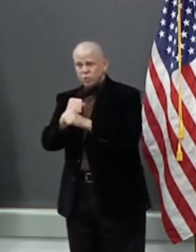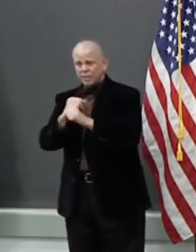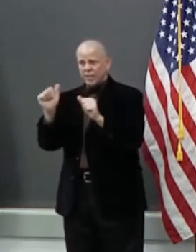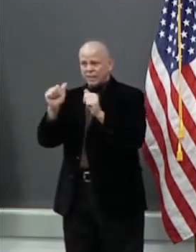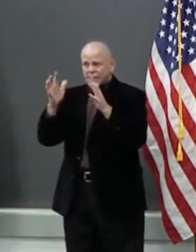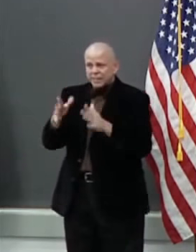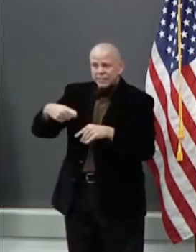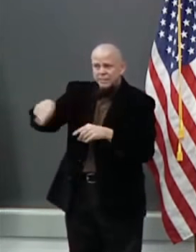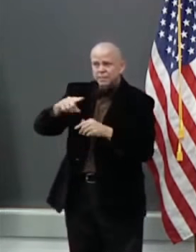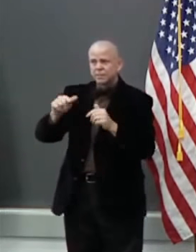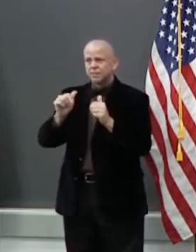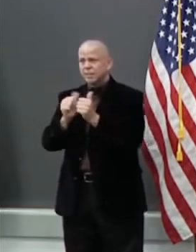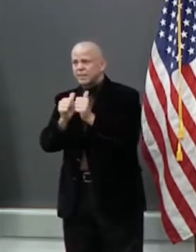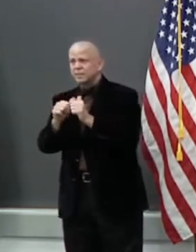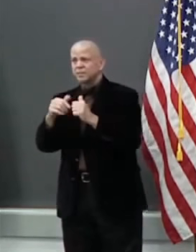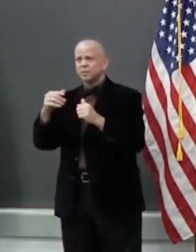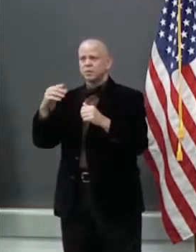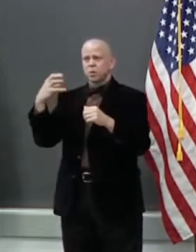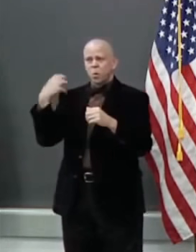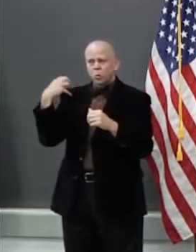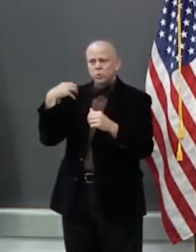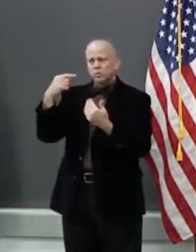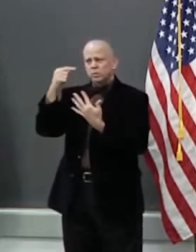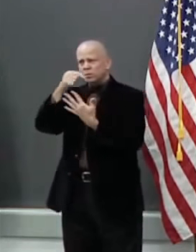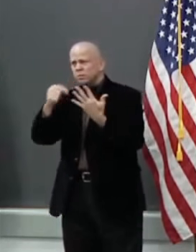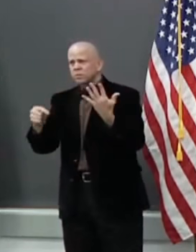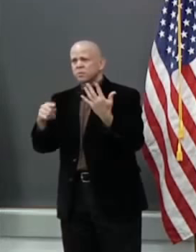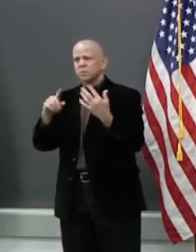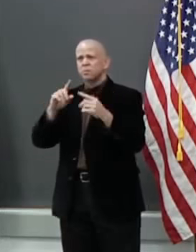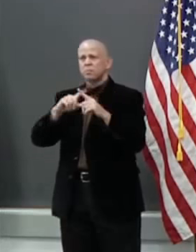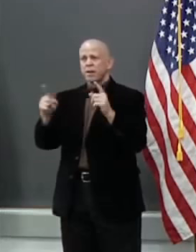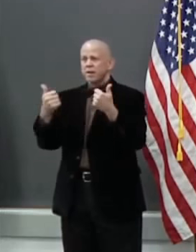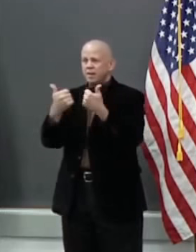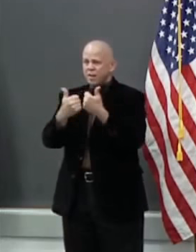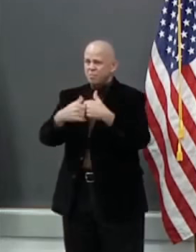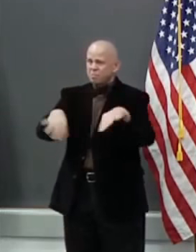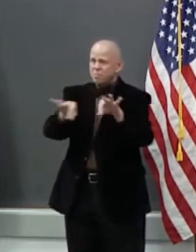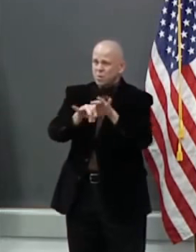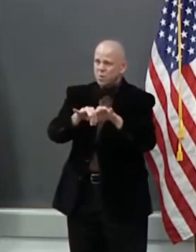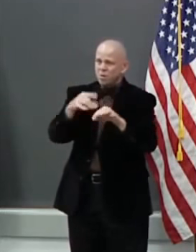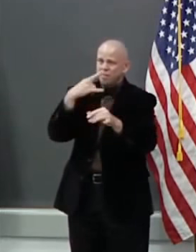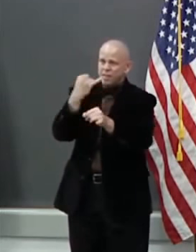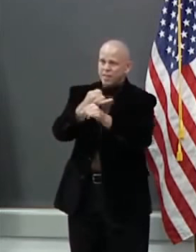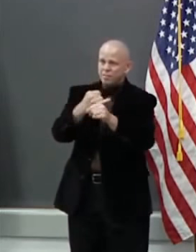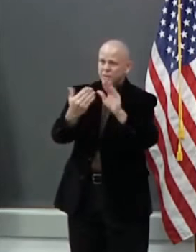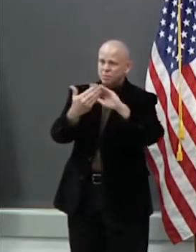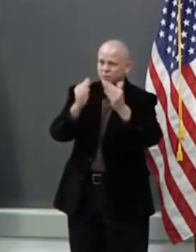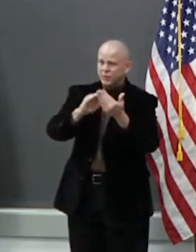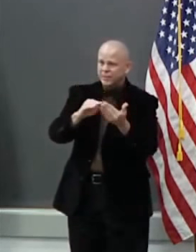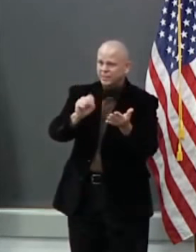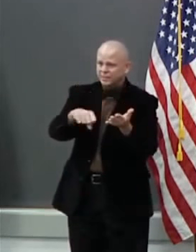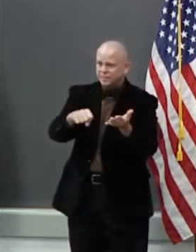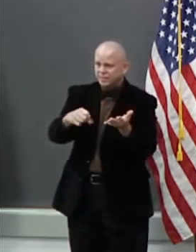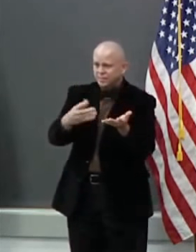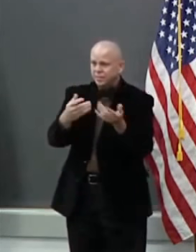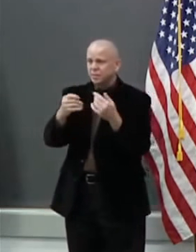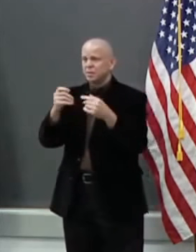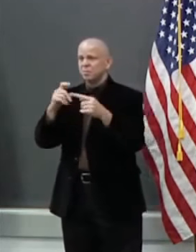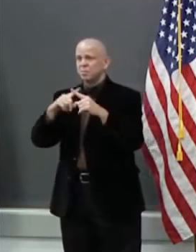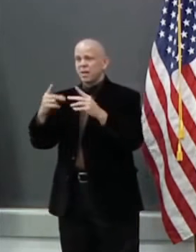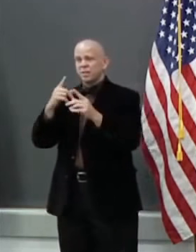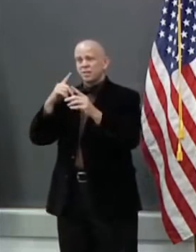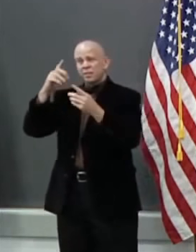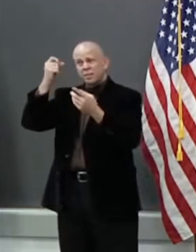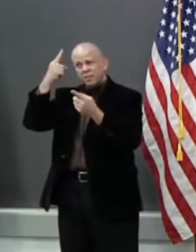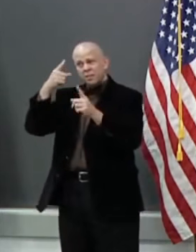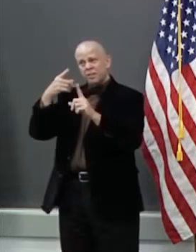very important, but those games are very important to the campus community. So preventing spread into the broader community and also messaging about what to do on